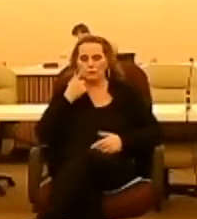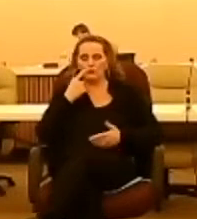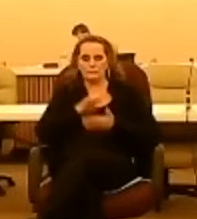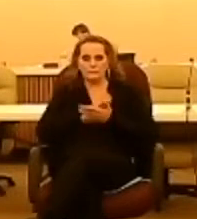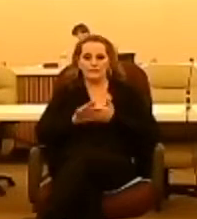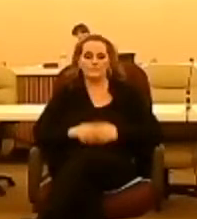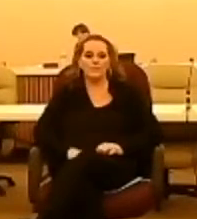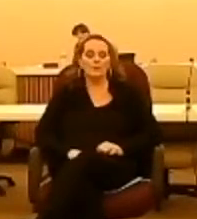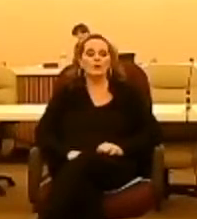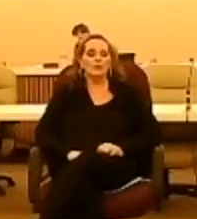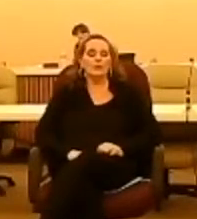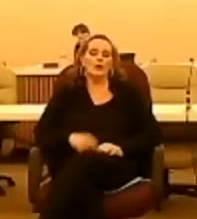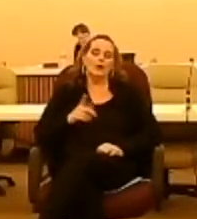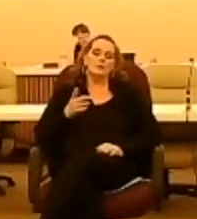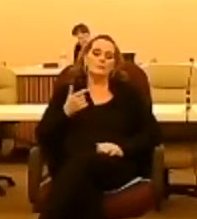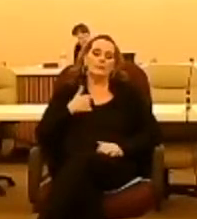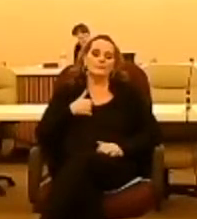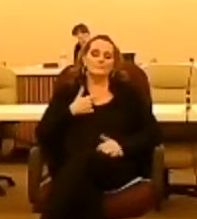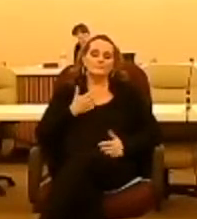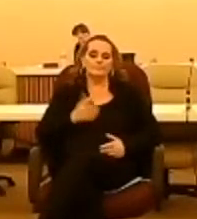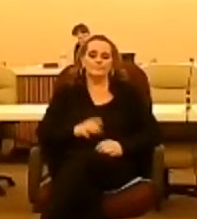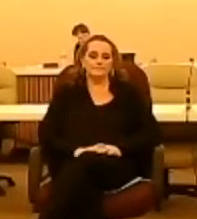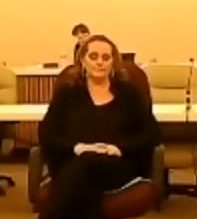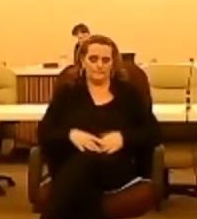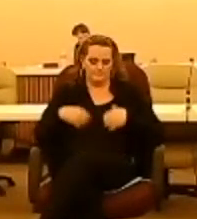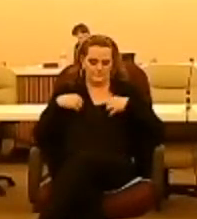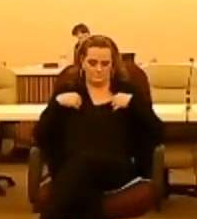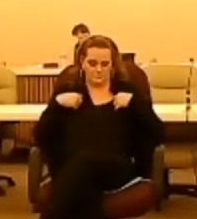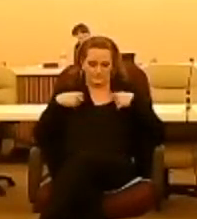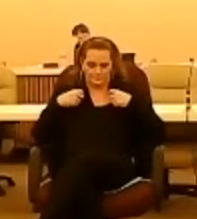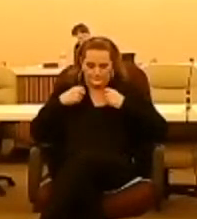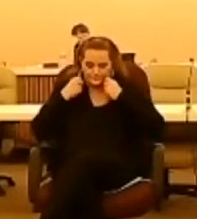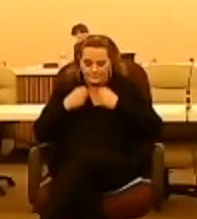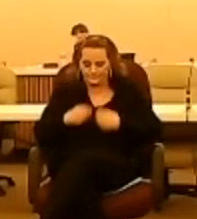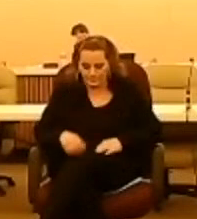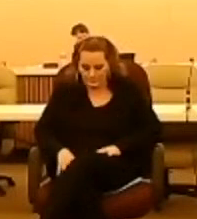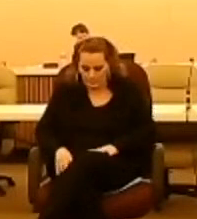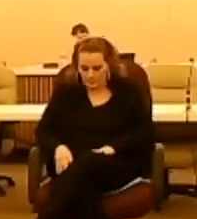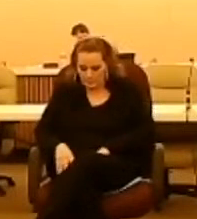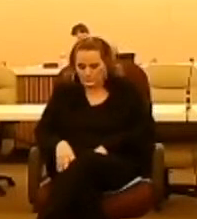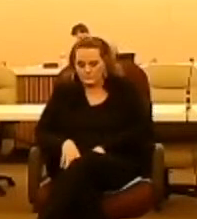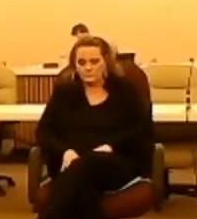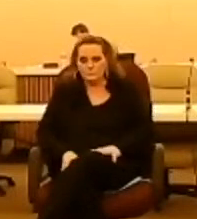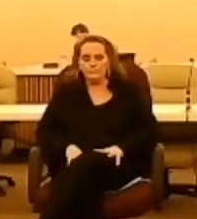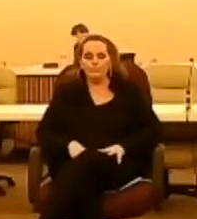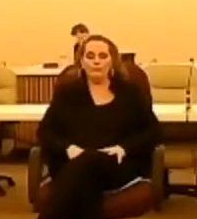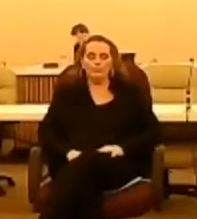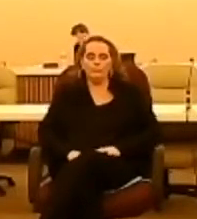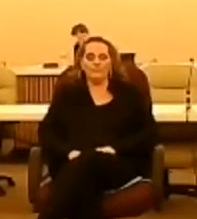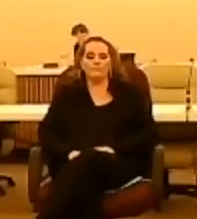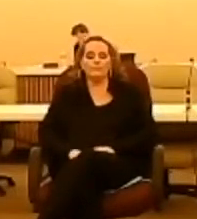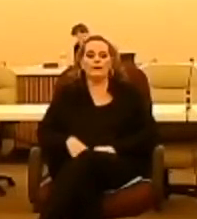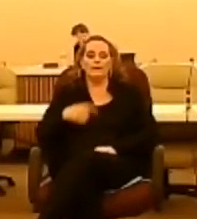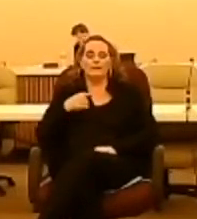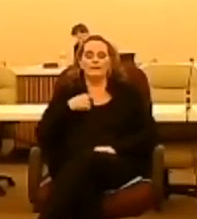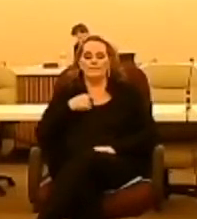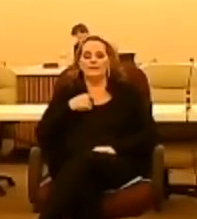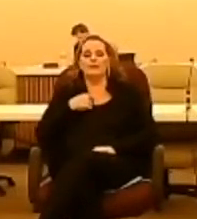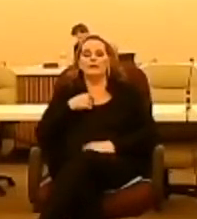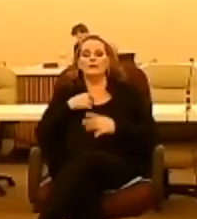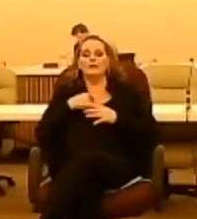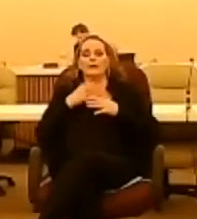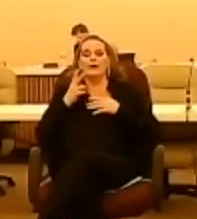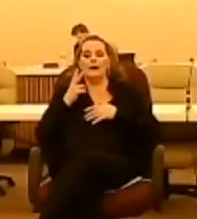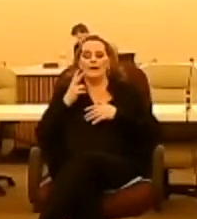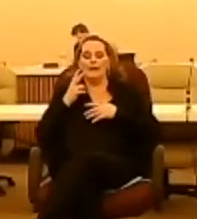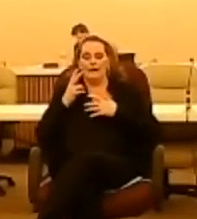But I do have some, you know, why I looked into this when I saw it come back, and when I say I saw it come back, I predicted to a couple of my board members